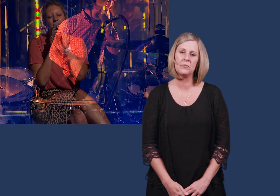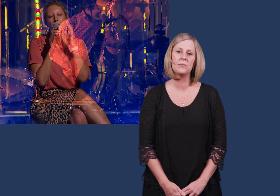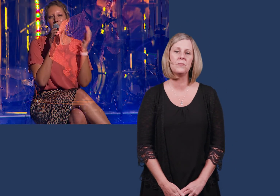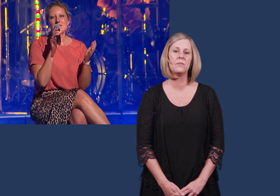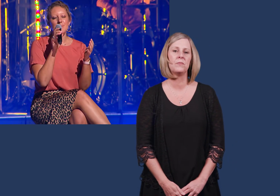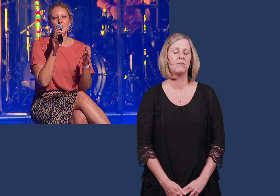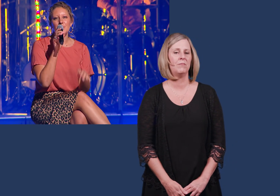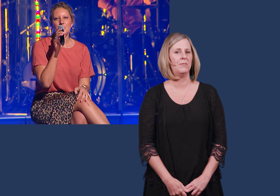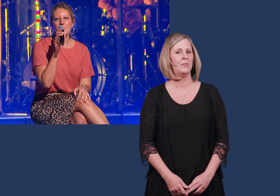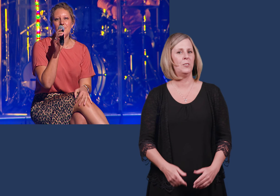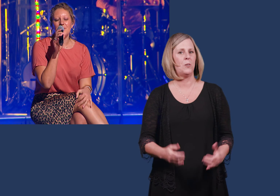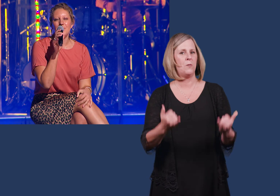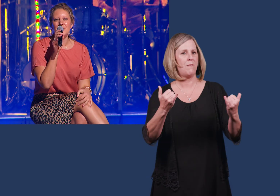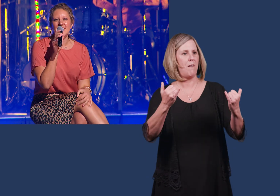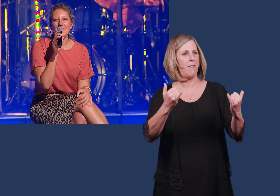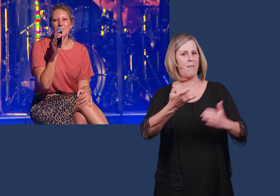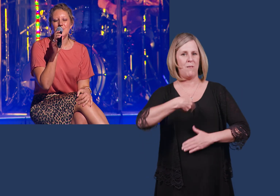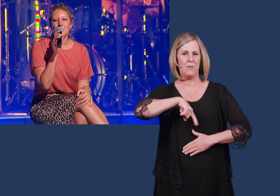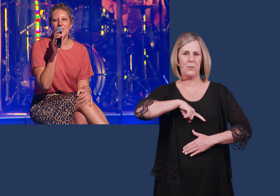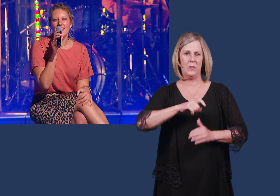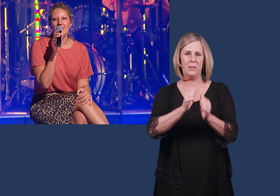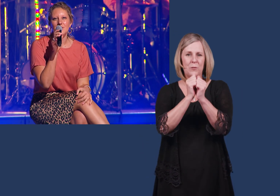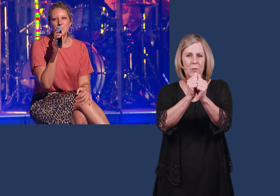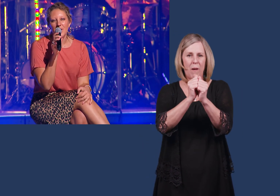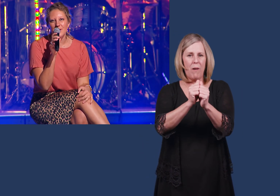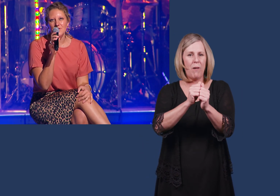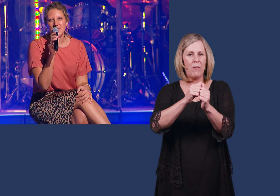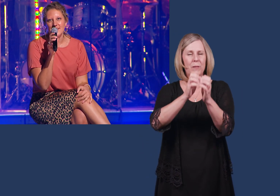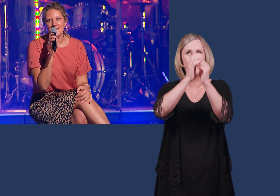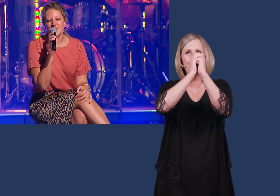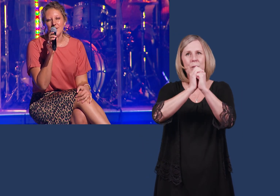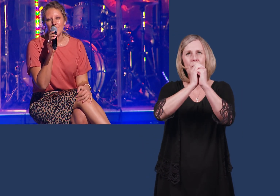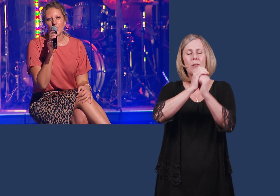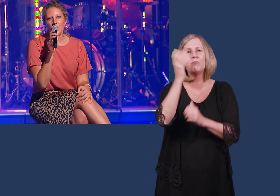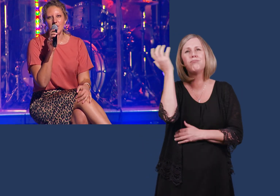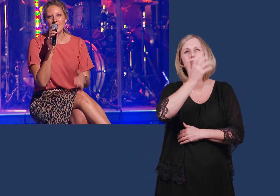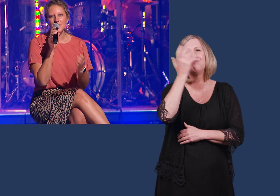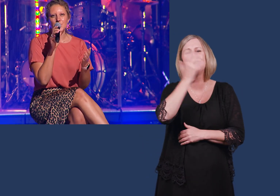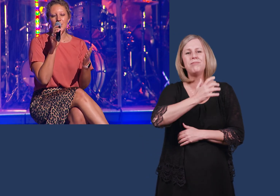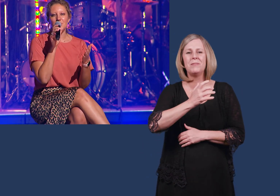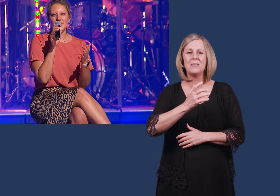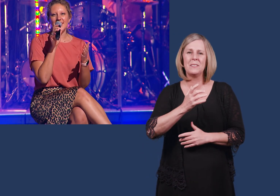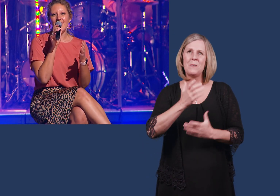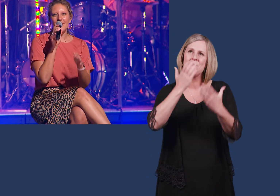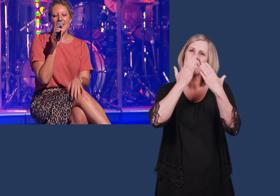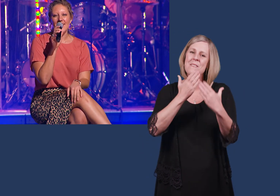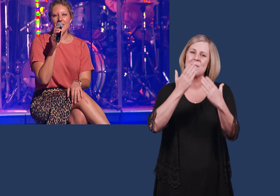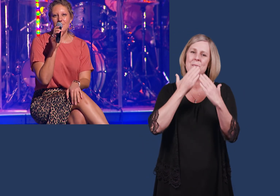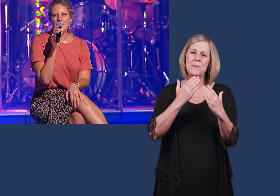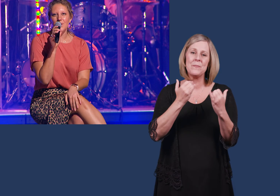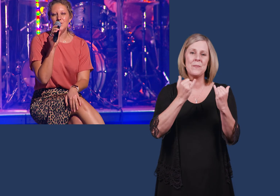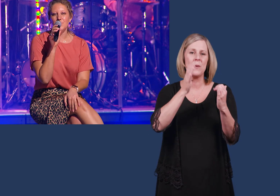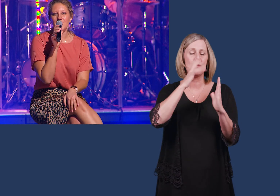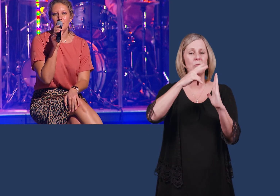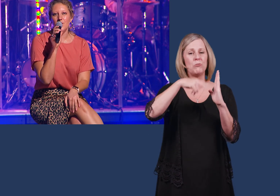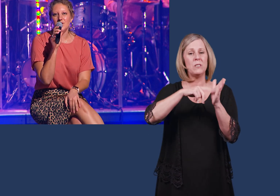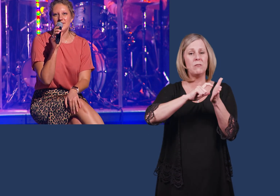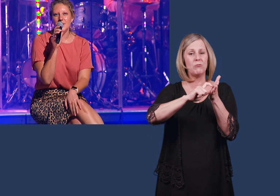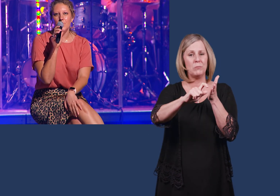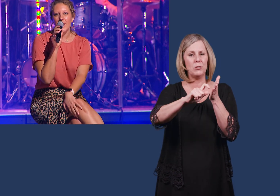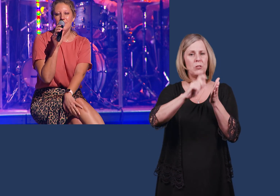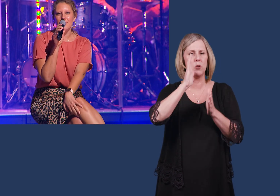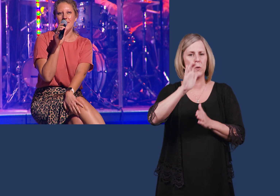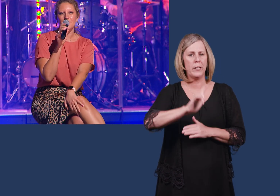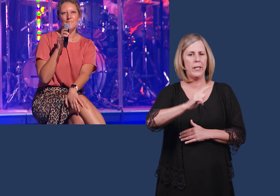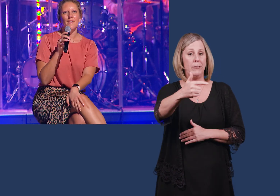Church, it is so good to be worshiping with you together this morning in the Spirit of Jesus. We're going to read some scripture together, and I'd love for you to read the portions